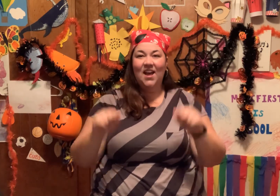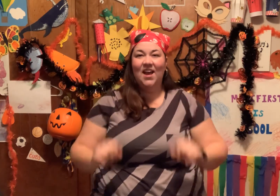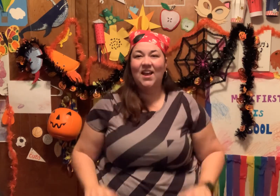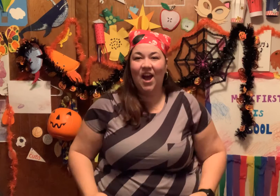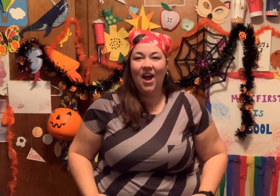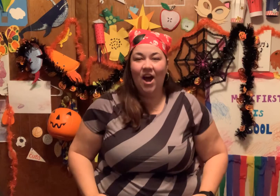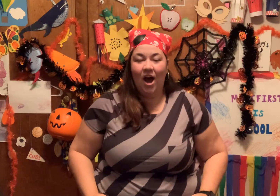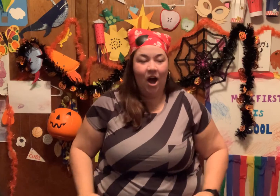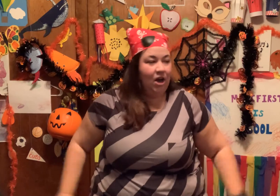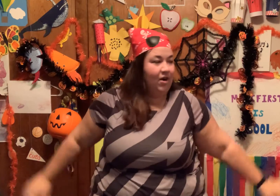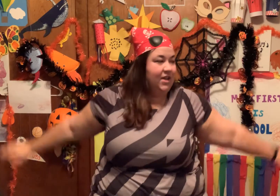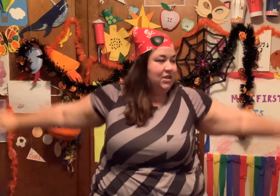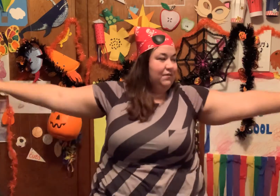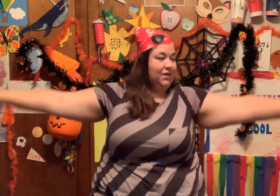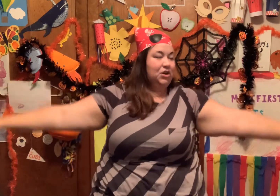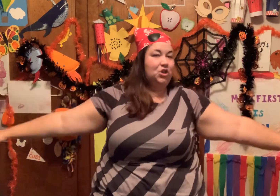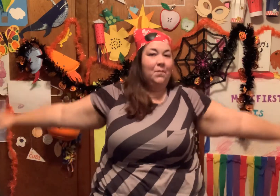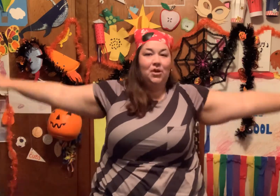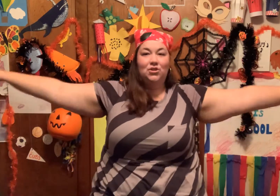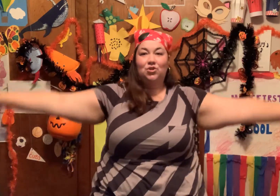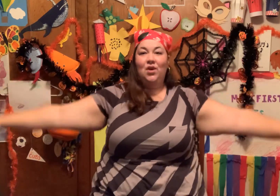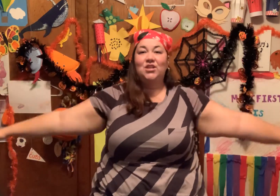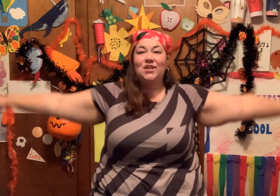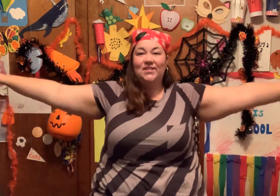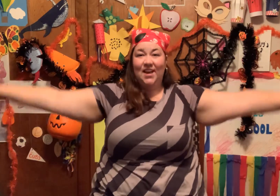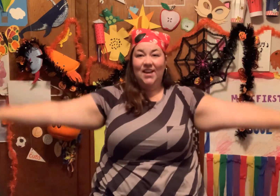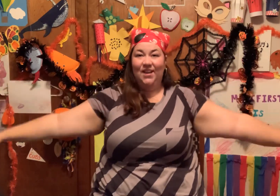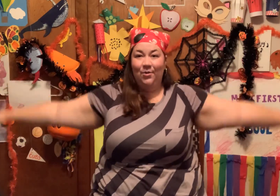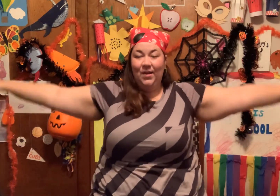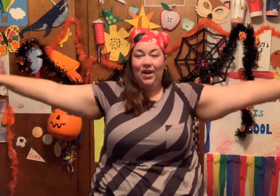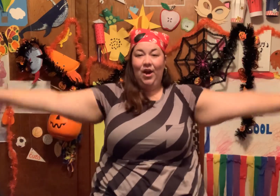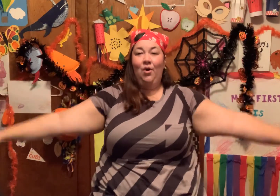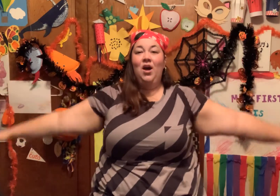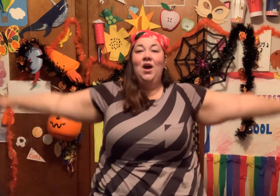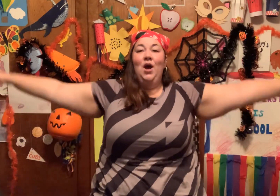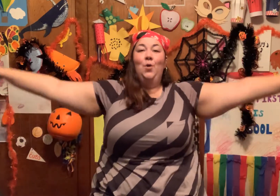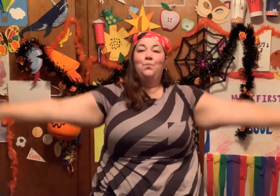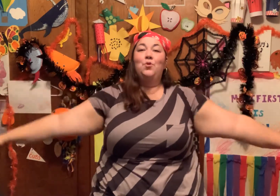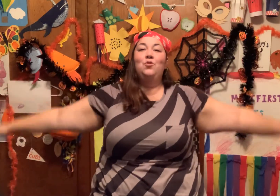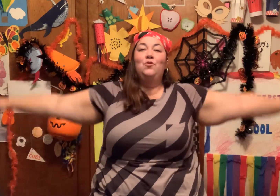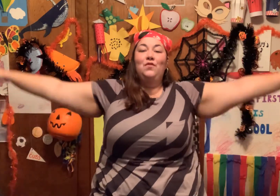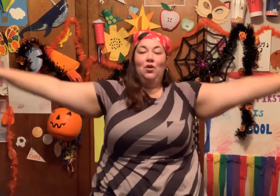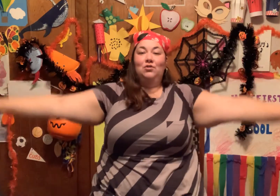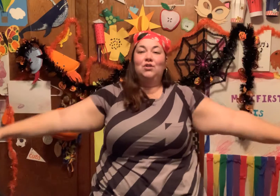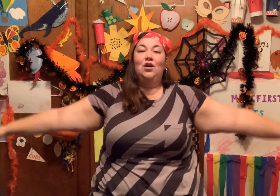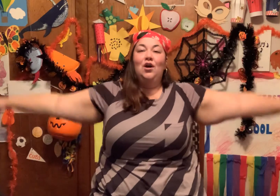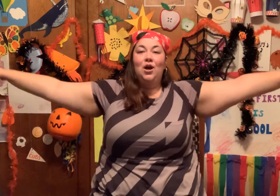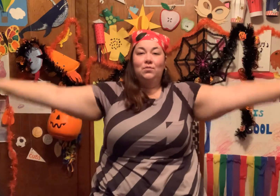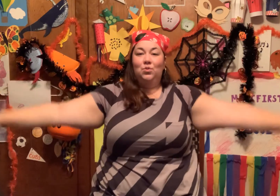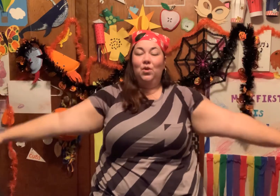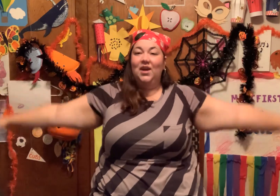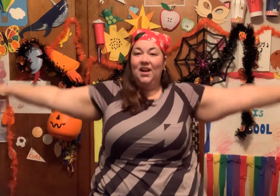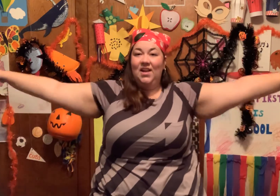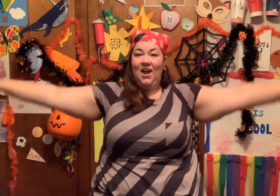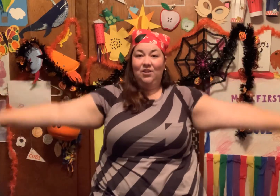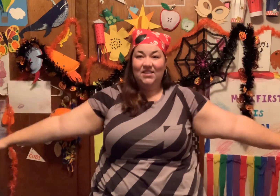1, 2, 3, 4, 5, 6, 7, 8, 9, 10. All right, to finish up our stretches, here we go. Move those arms. We're going to count to